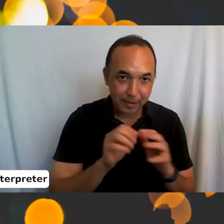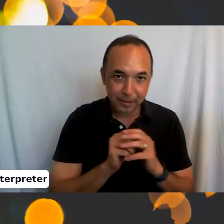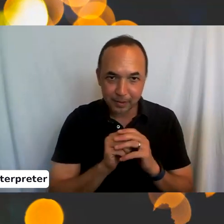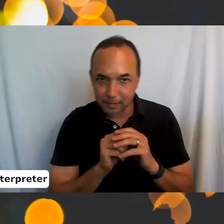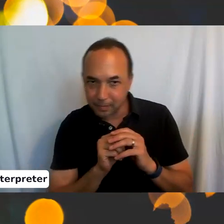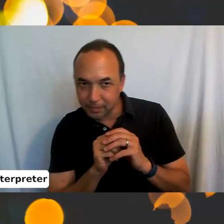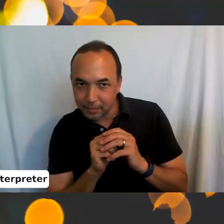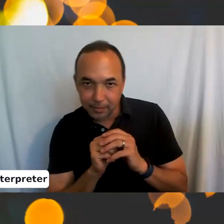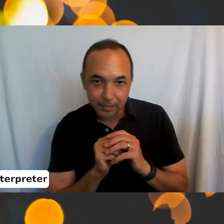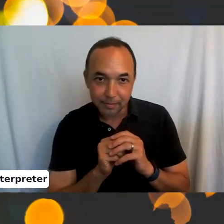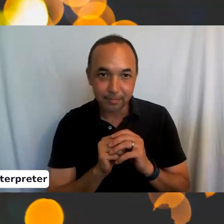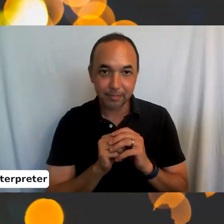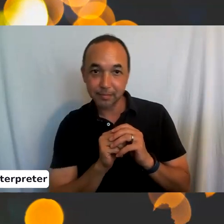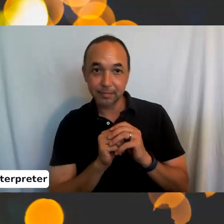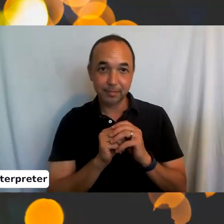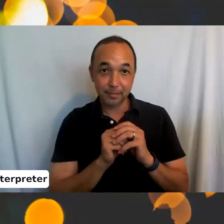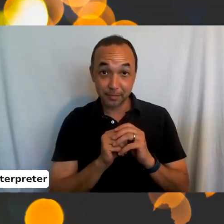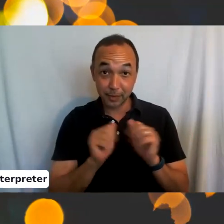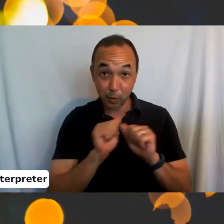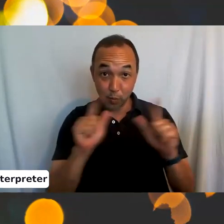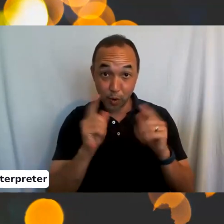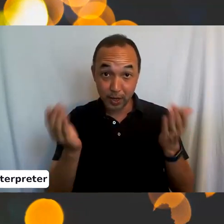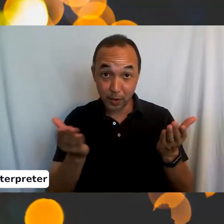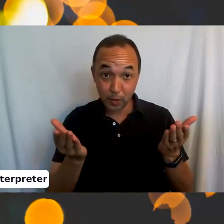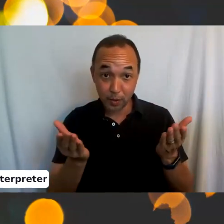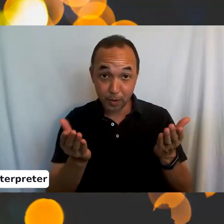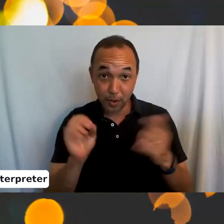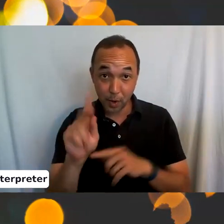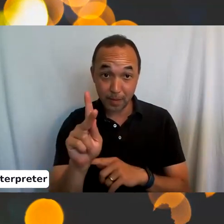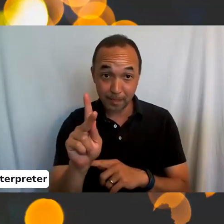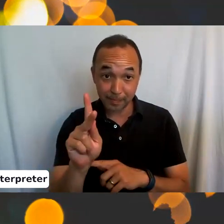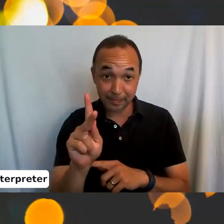See it. Hey, is everybody here? All right.